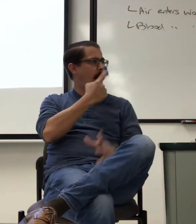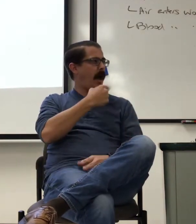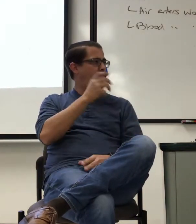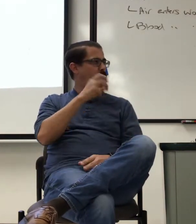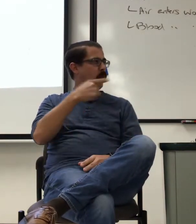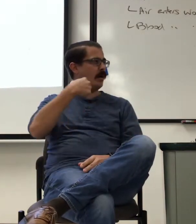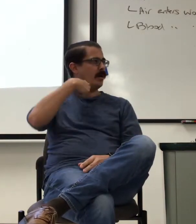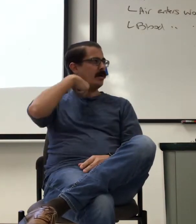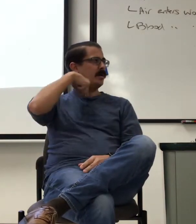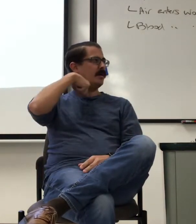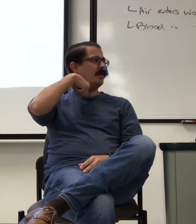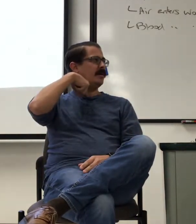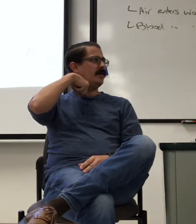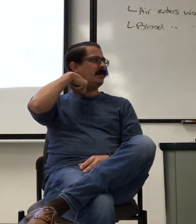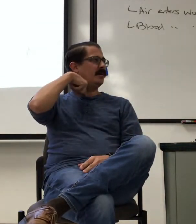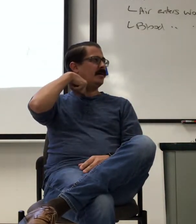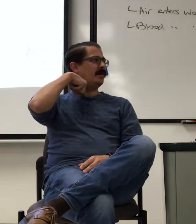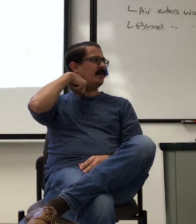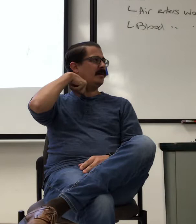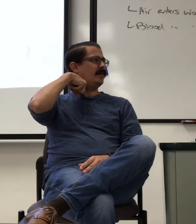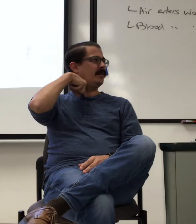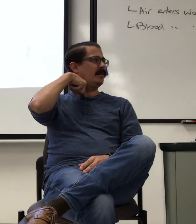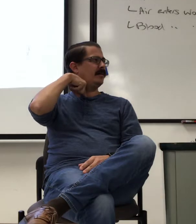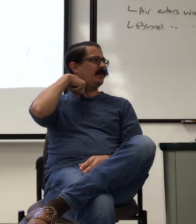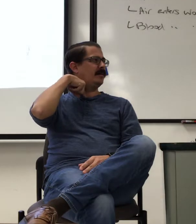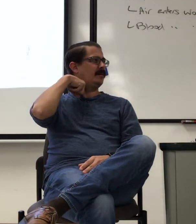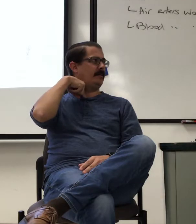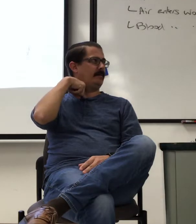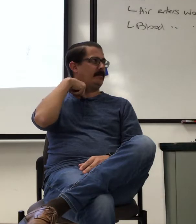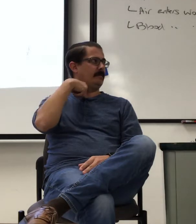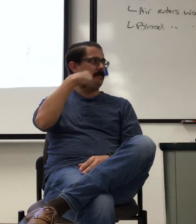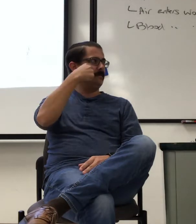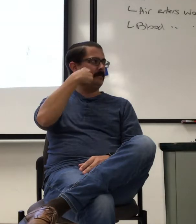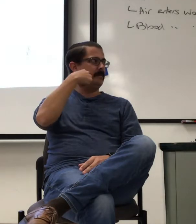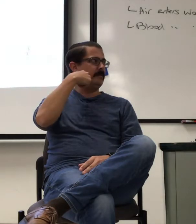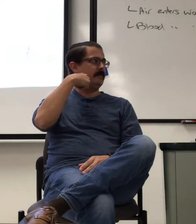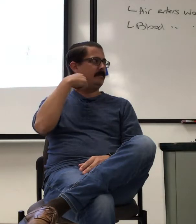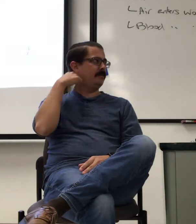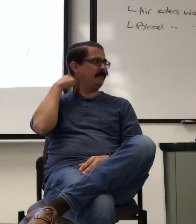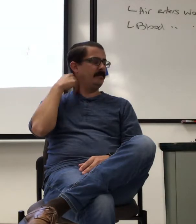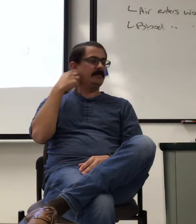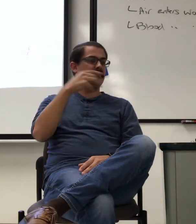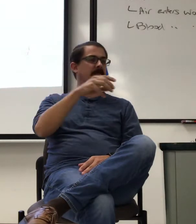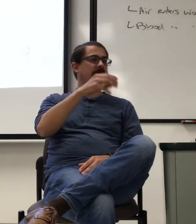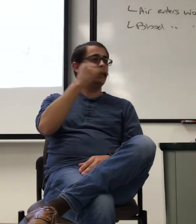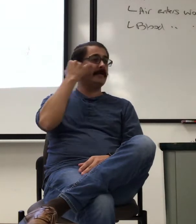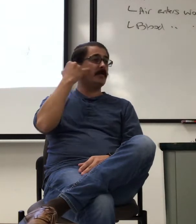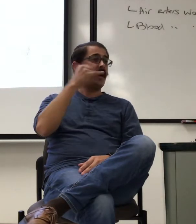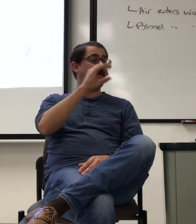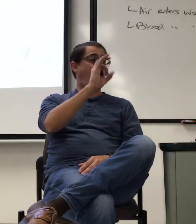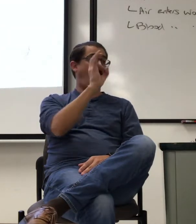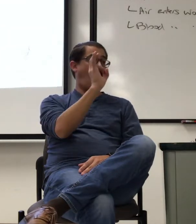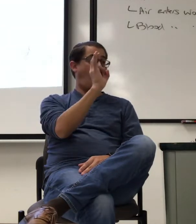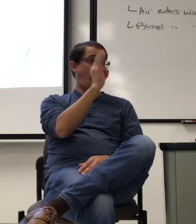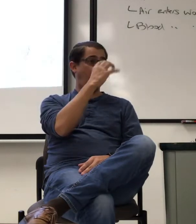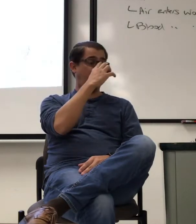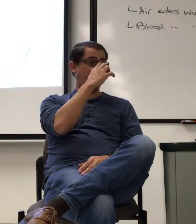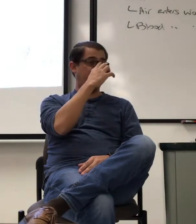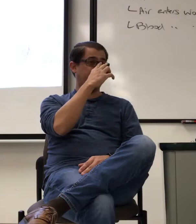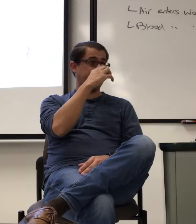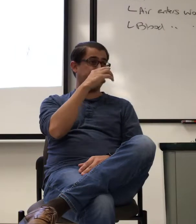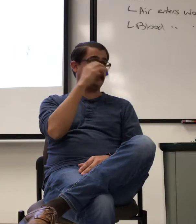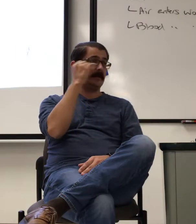There's an emergency situation, it's called tension pneumothorax. Normally, if you have a hole in your chest